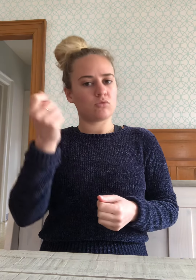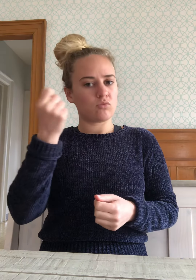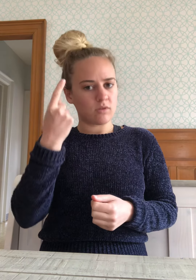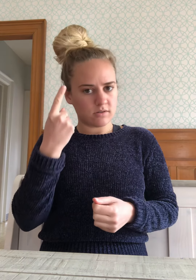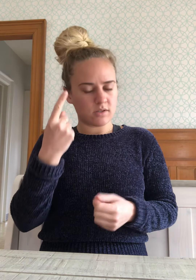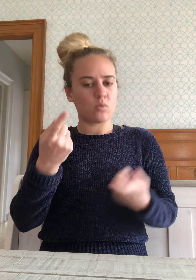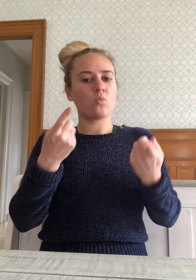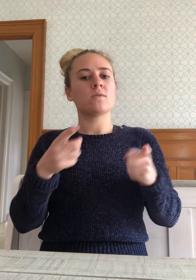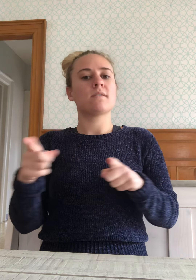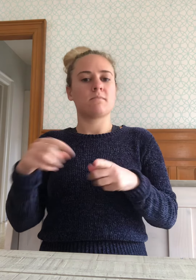lives.